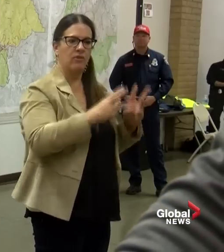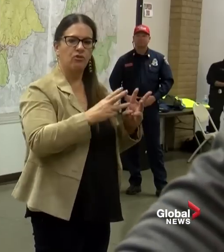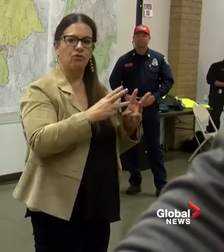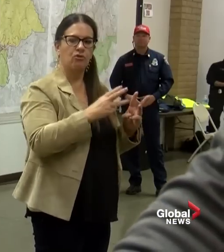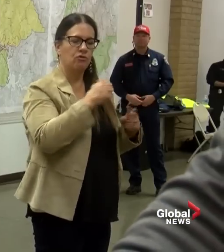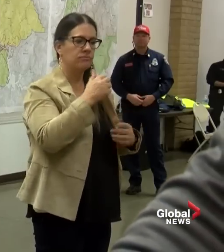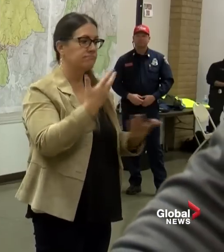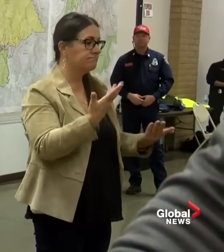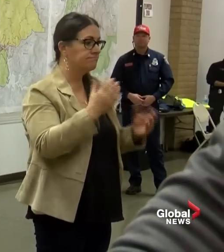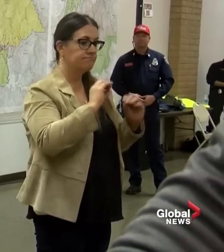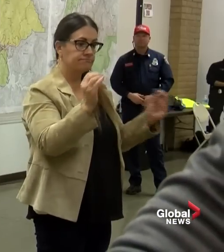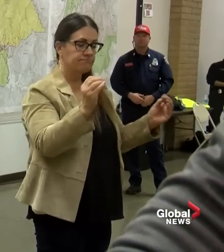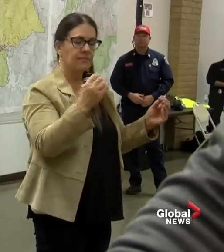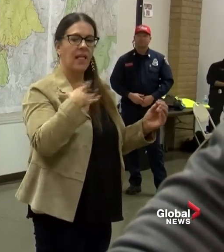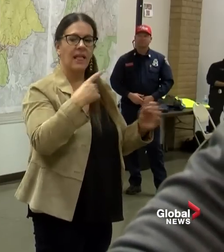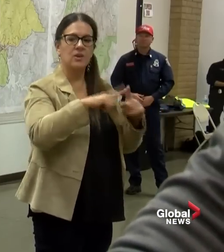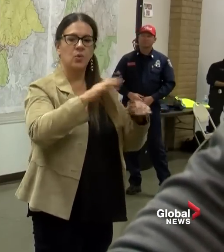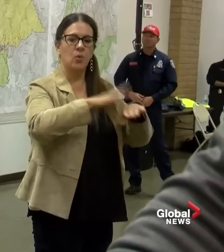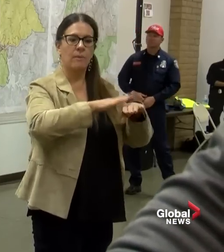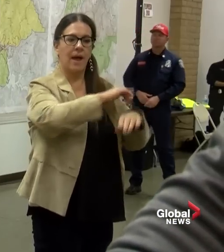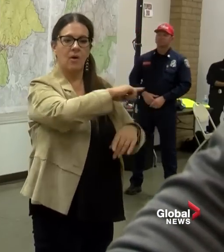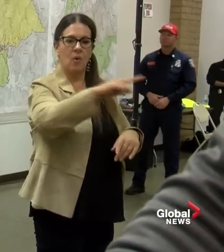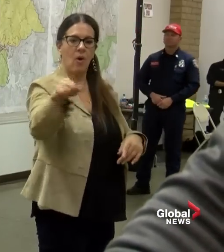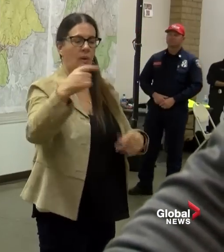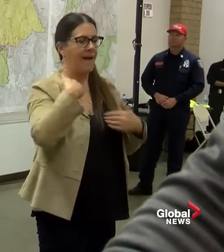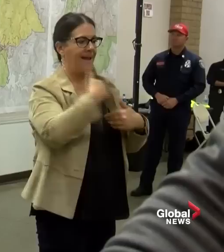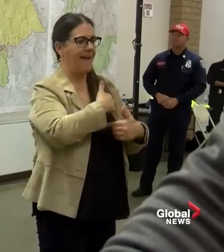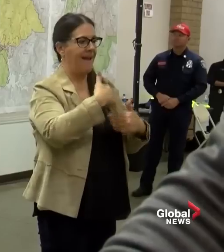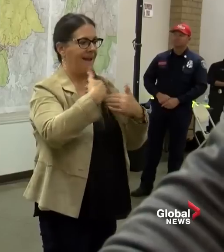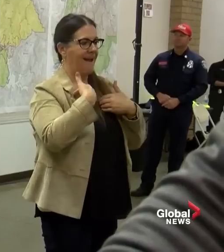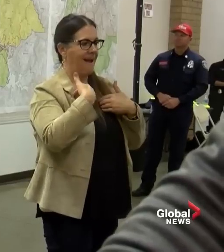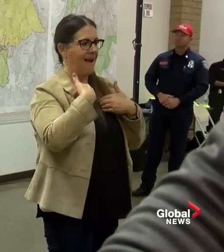Okay. I'd like to remind everybody, we have the